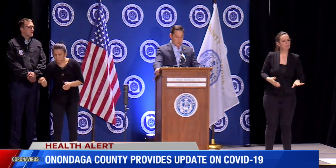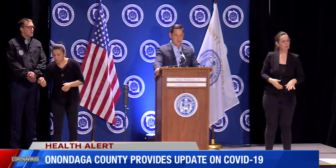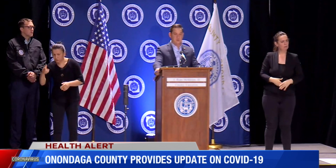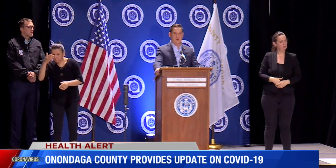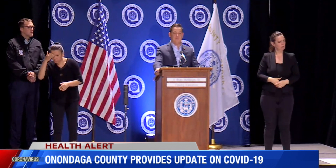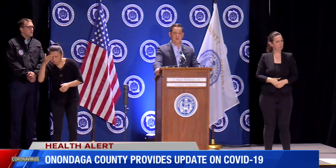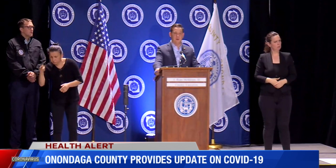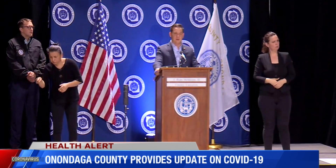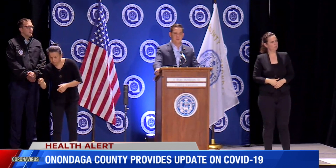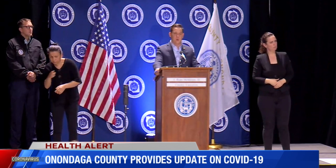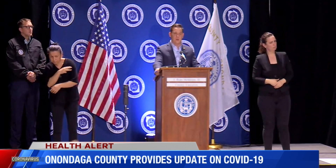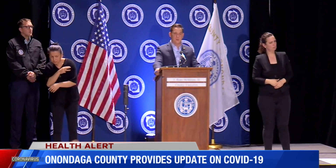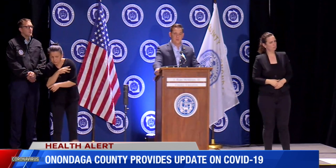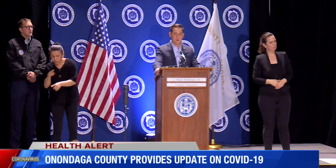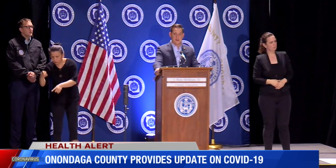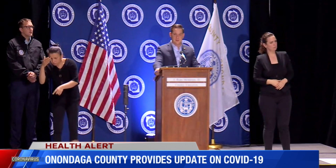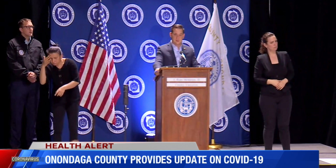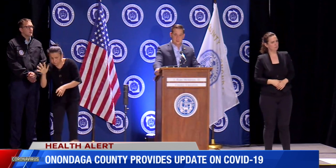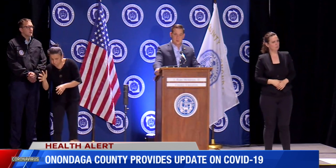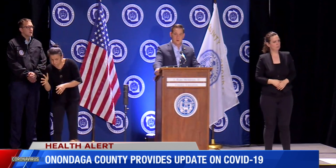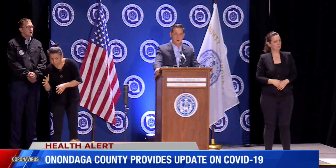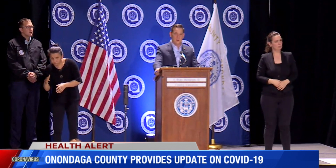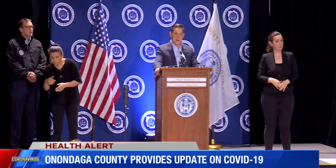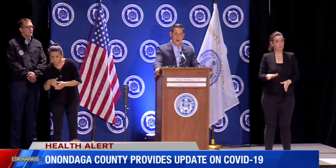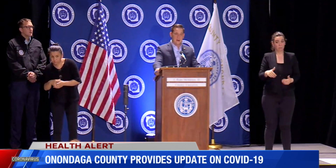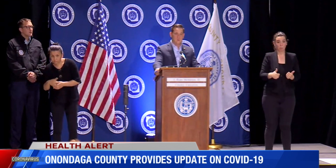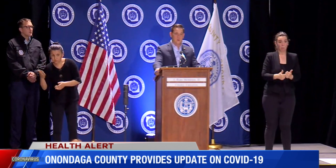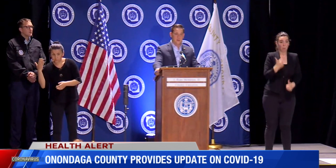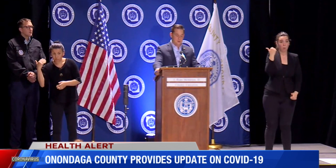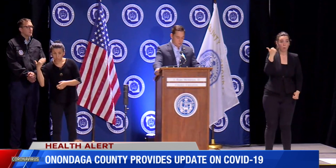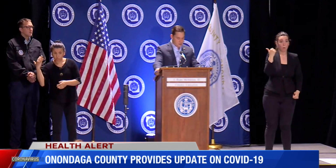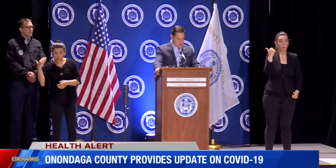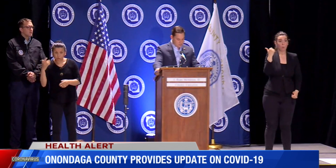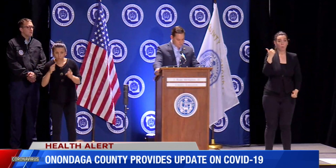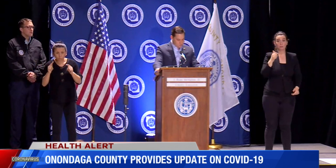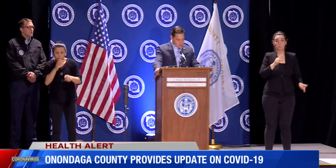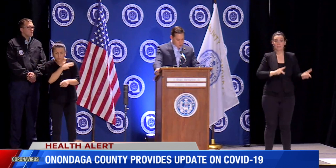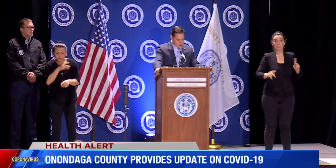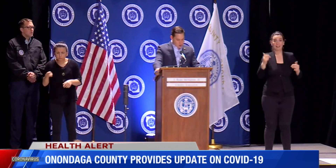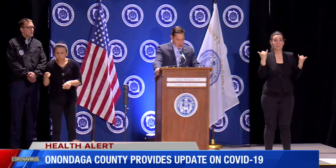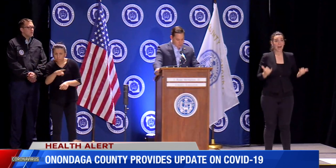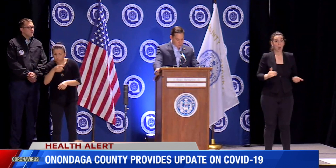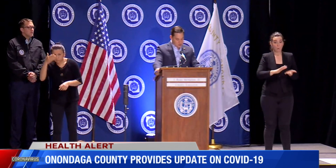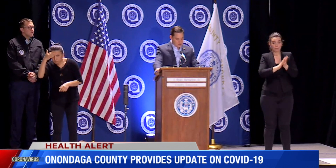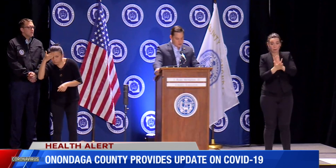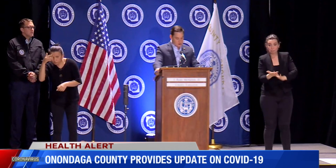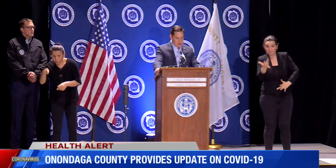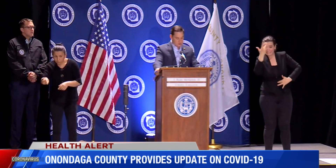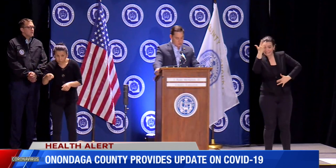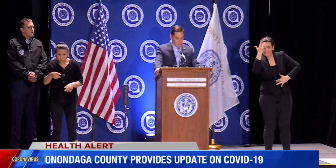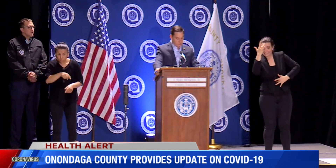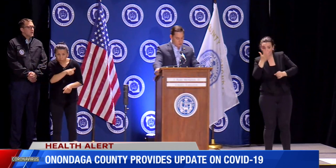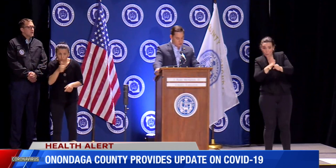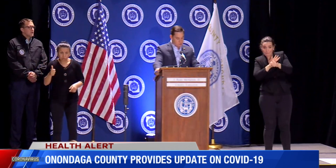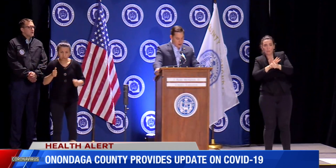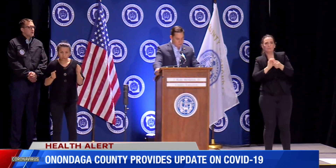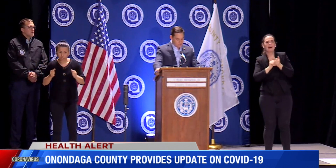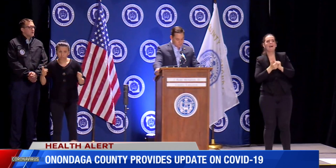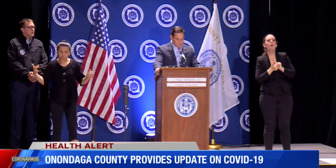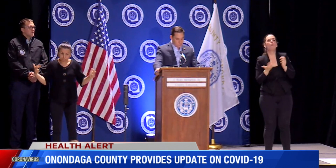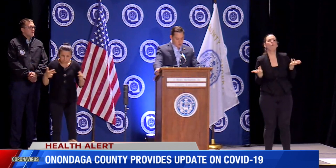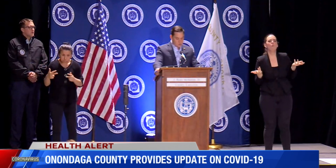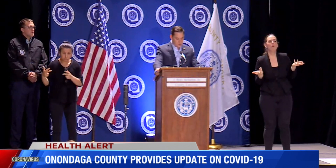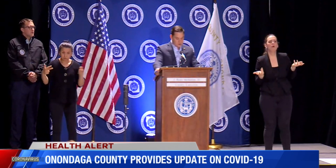no affiliation with traveling at this point in this process. Early on, we did. Most cases are now due to a community